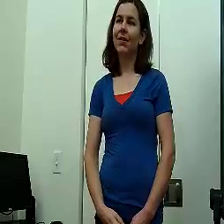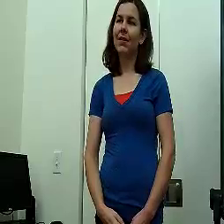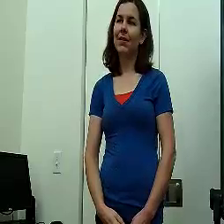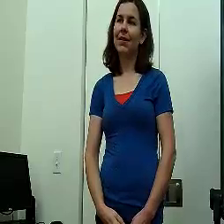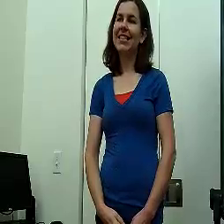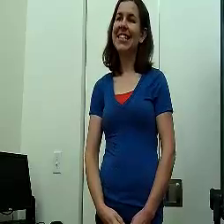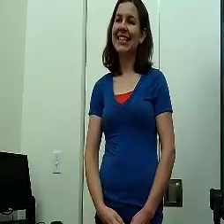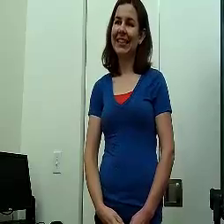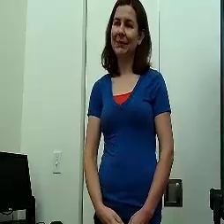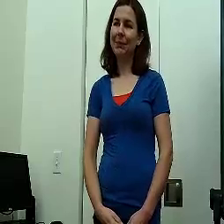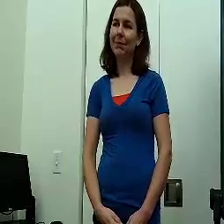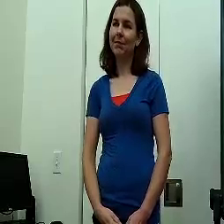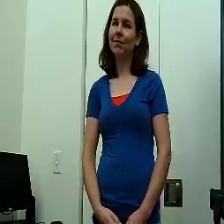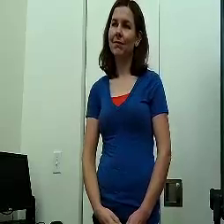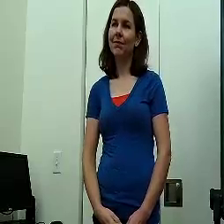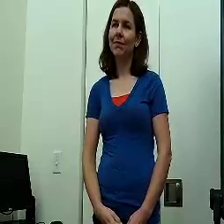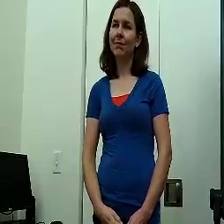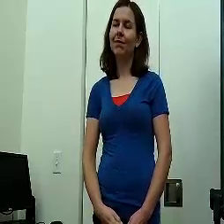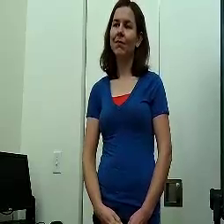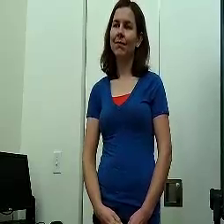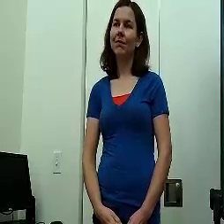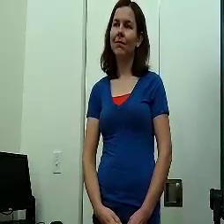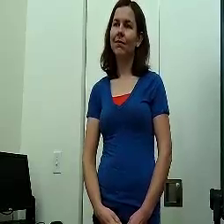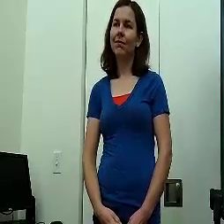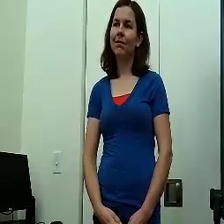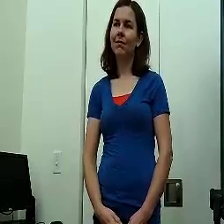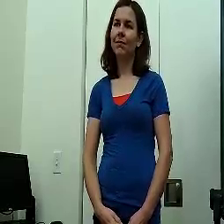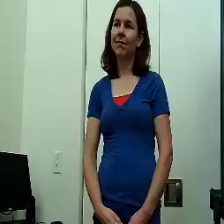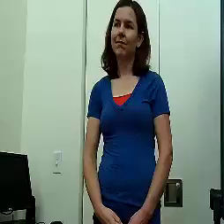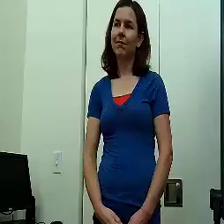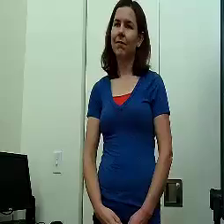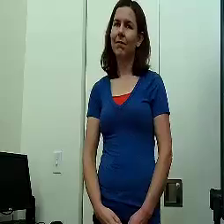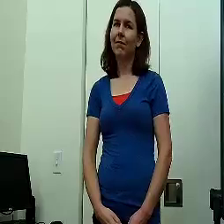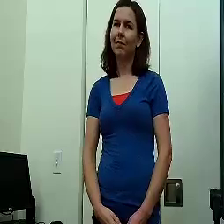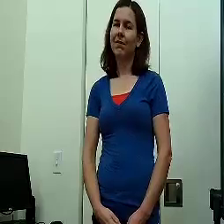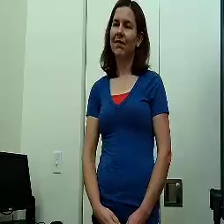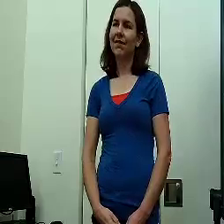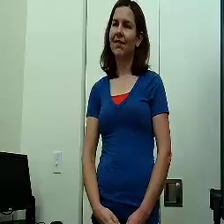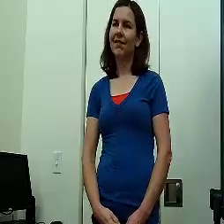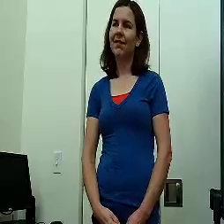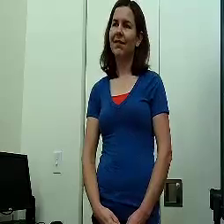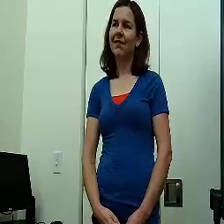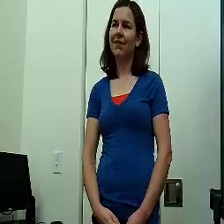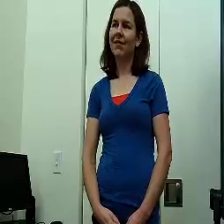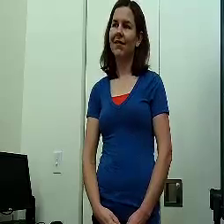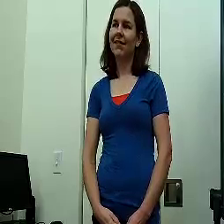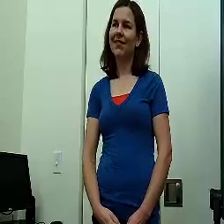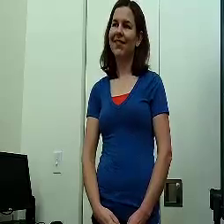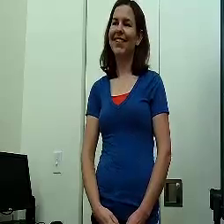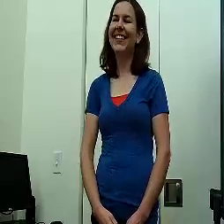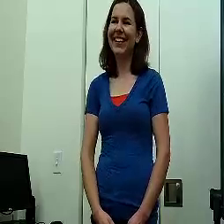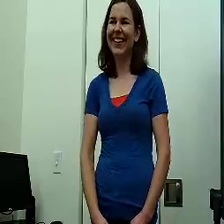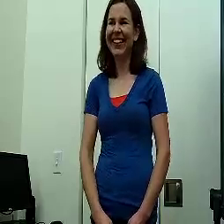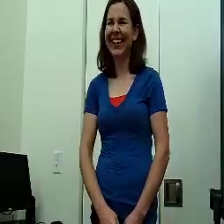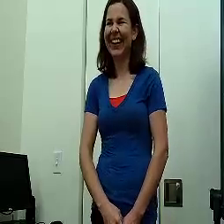H-O-R? T. No, H-O-T. Okay, okay. I was like, I don't think that's the word you want me to say.